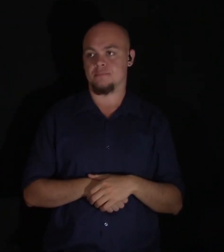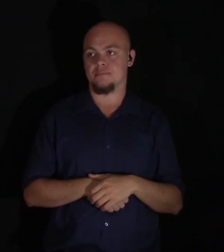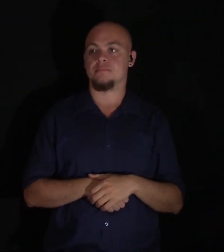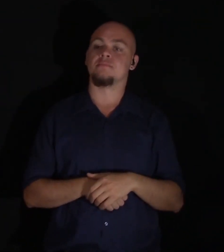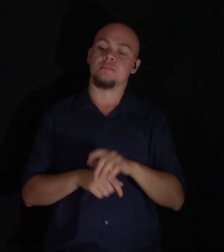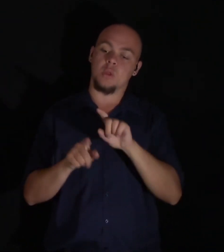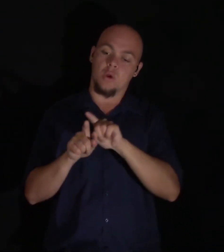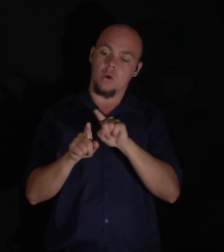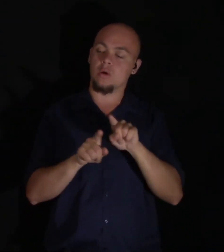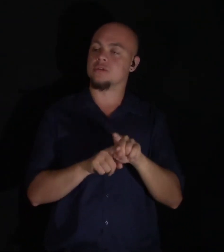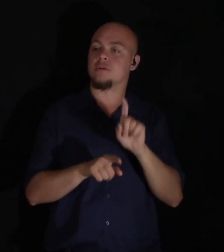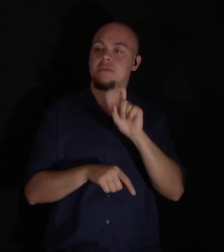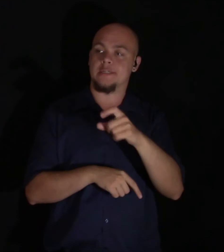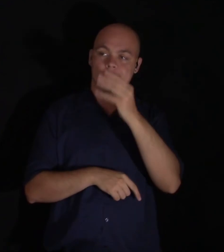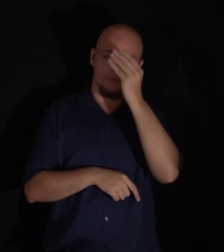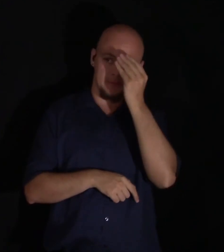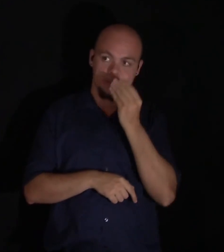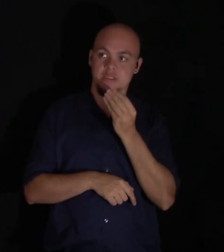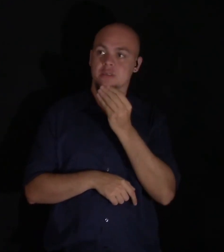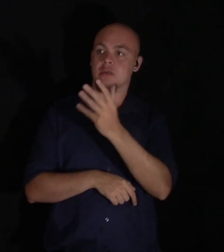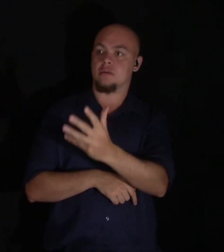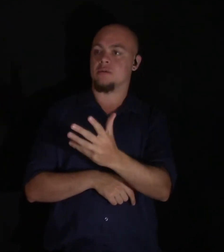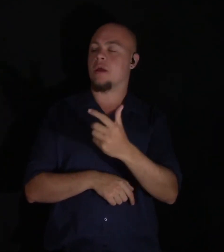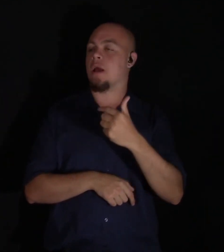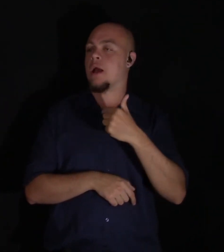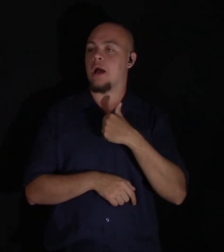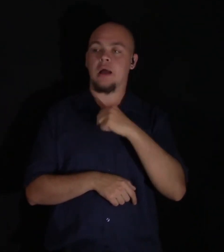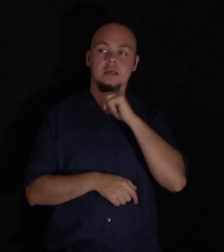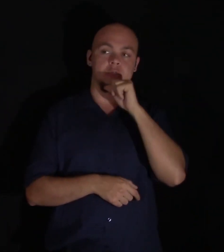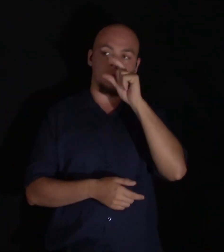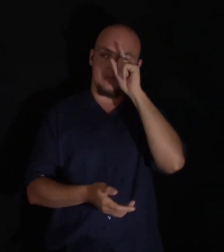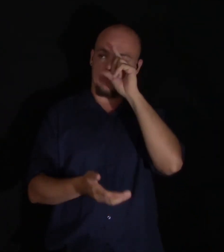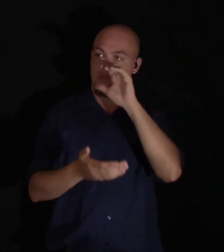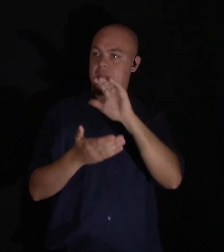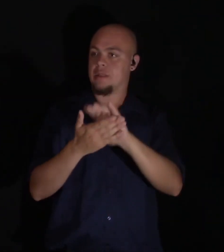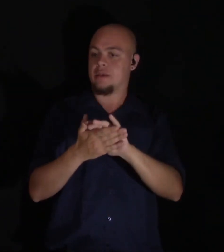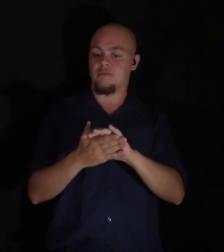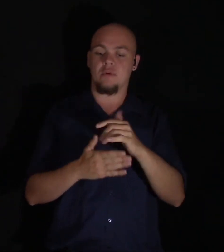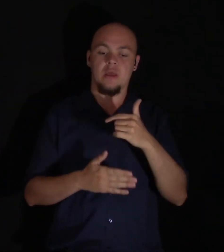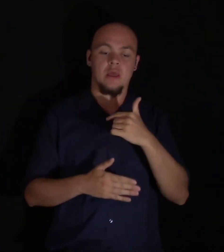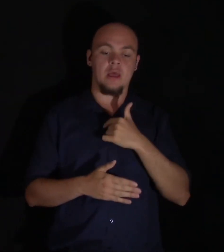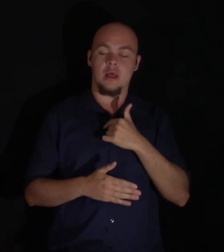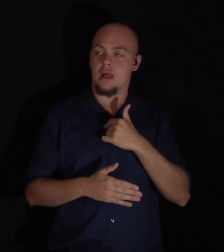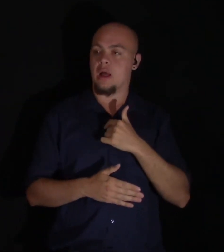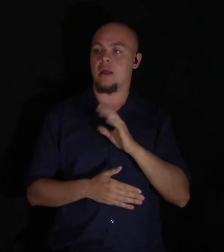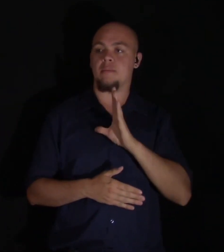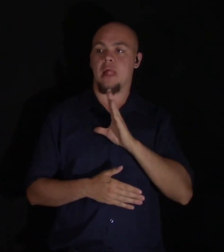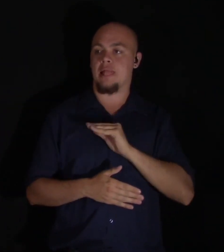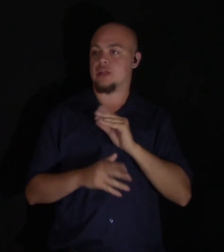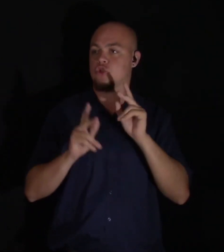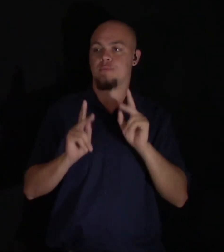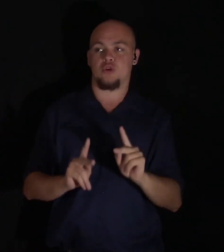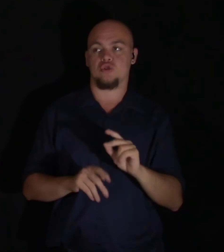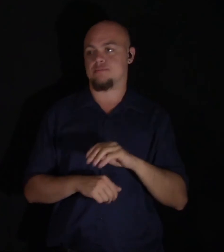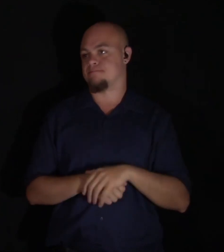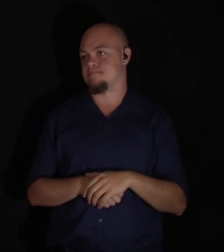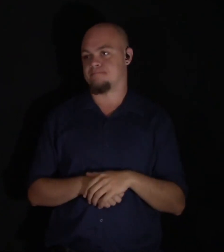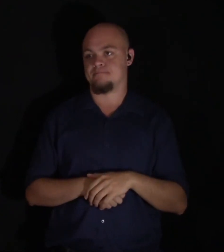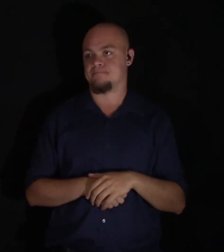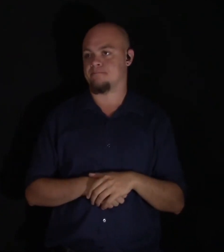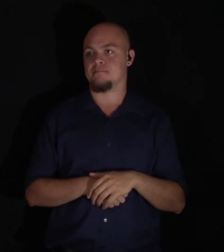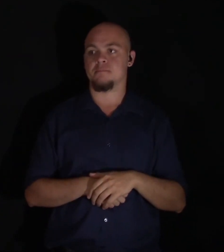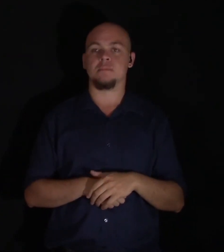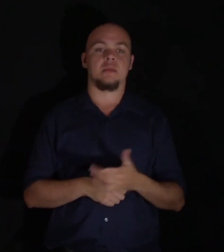also need to tell you that I don't believe that I am a lesser person because of